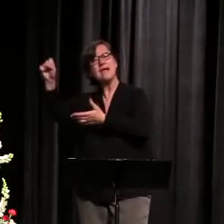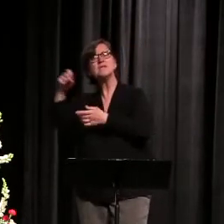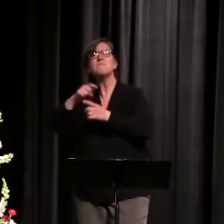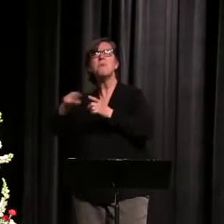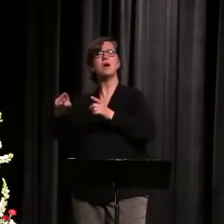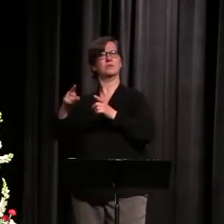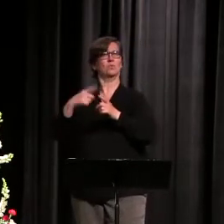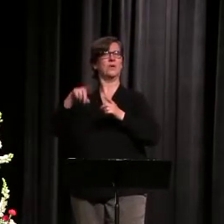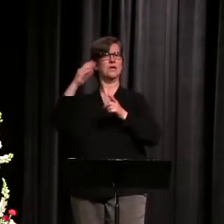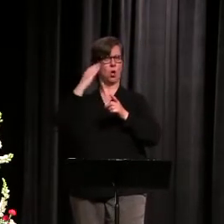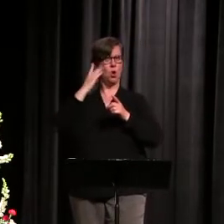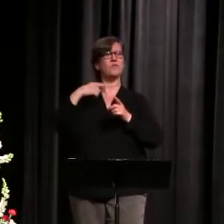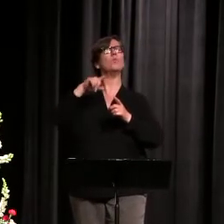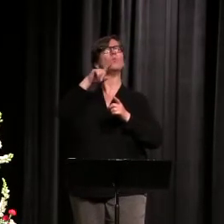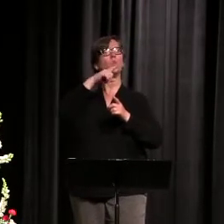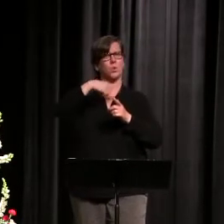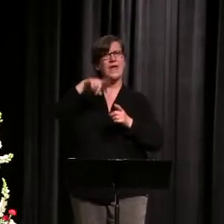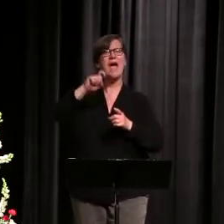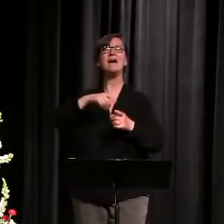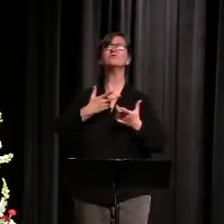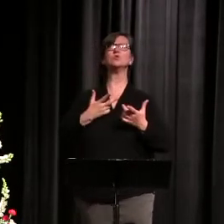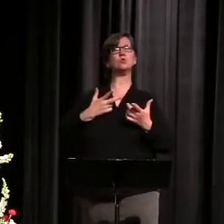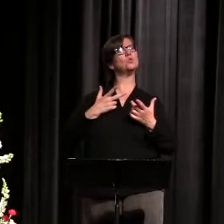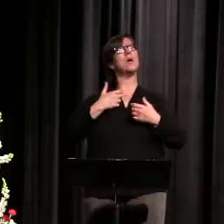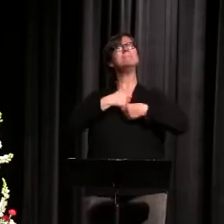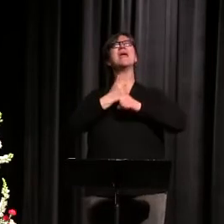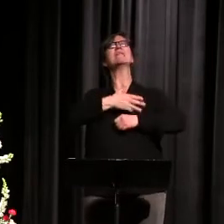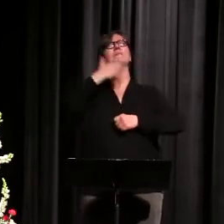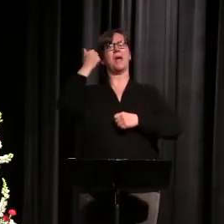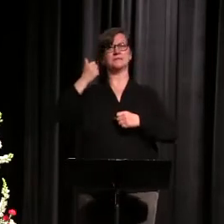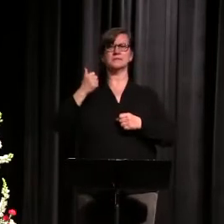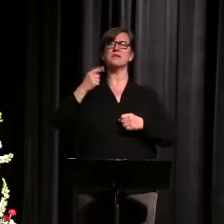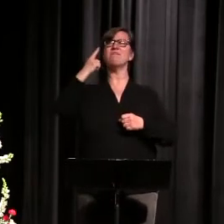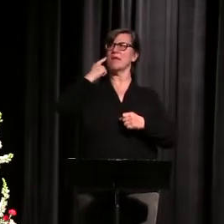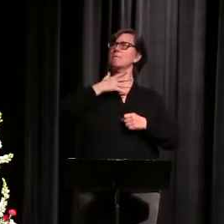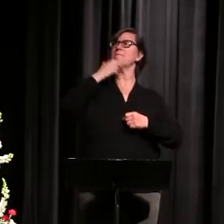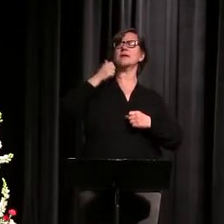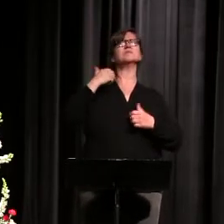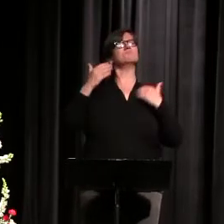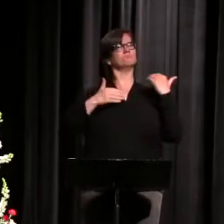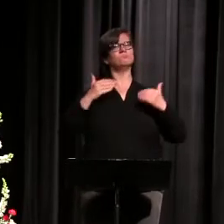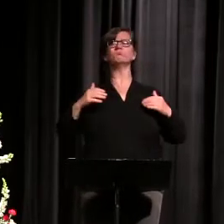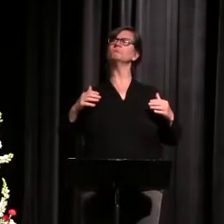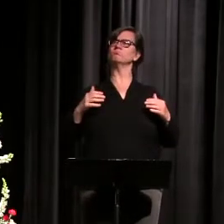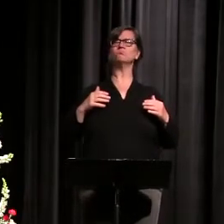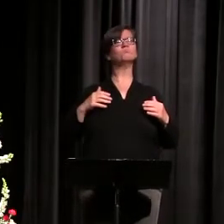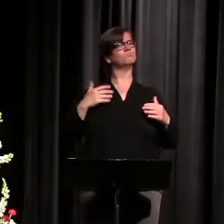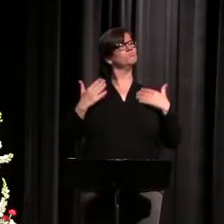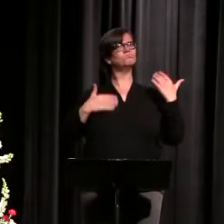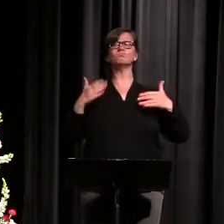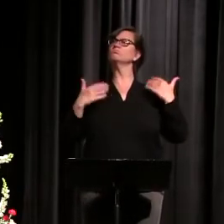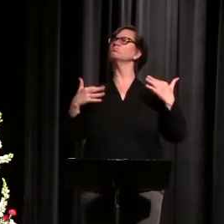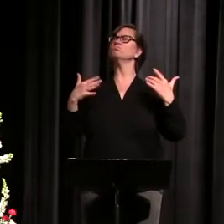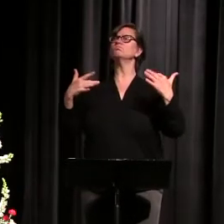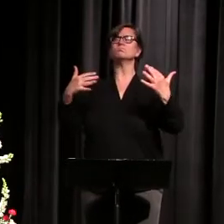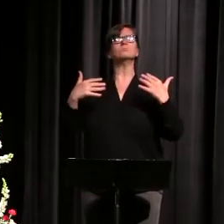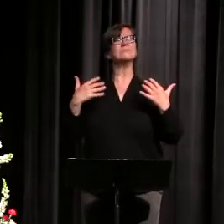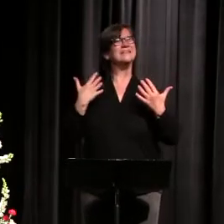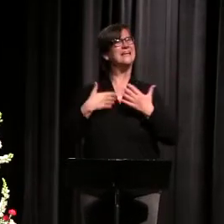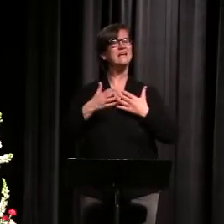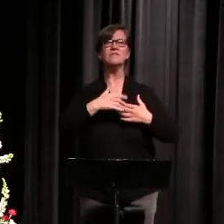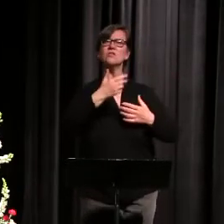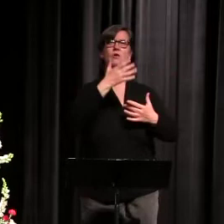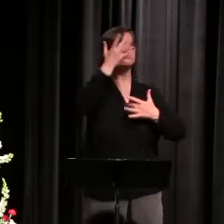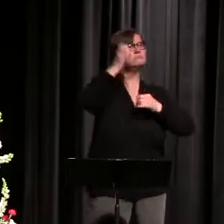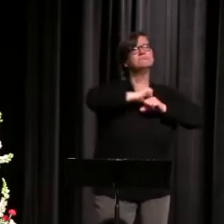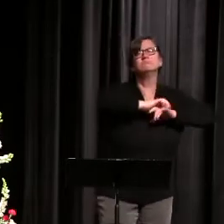situation. And that is what we as seniors have done during this global pandemic. Even though we couldn't be inside the walls of